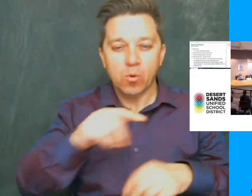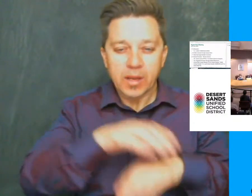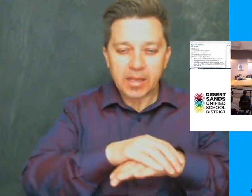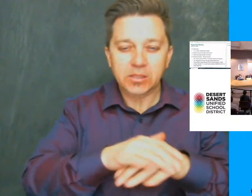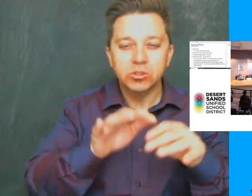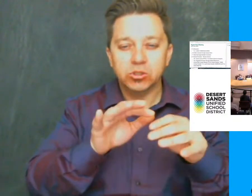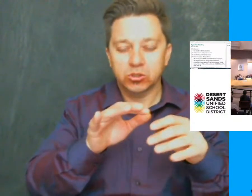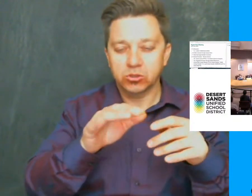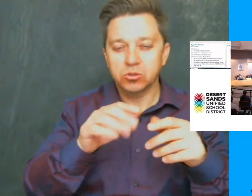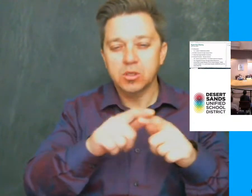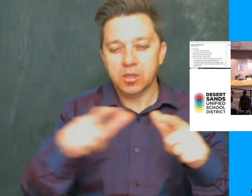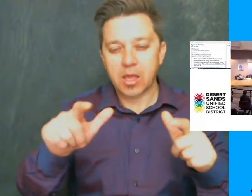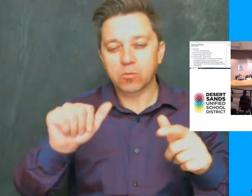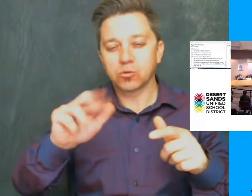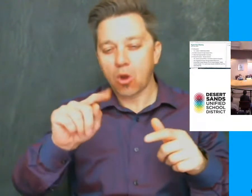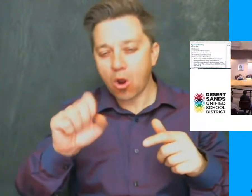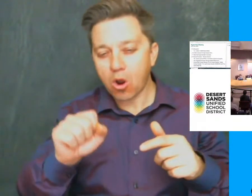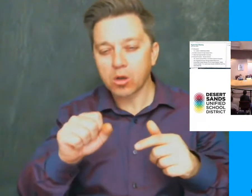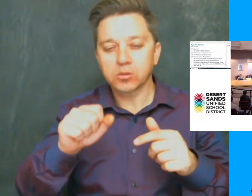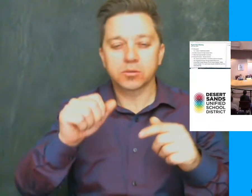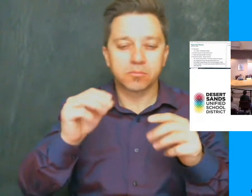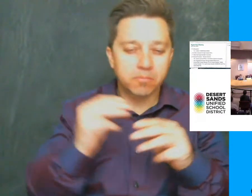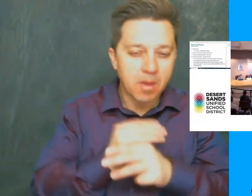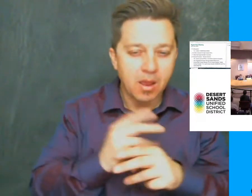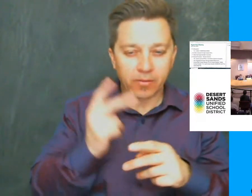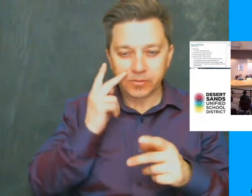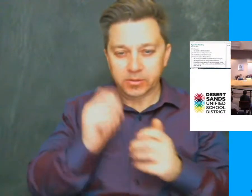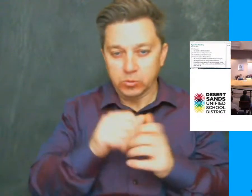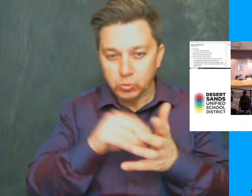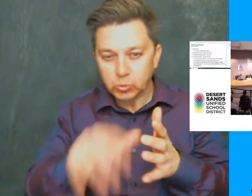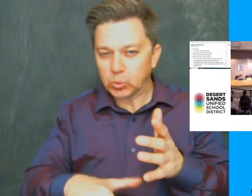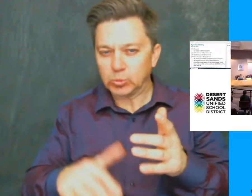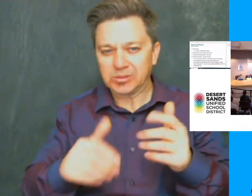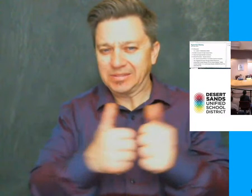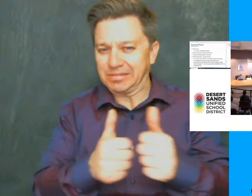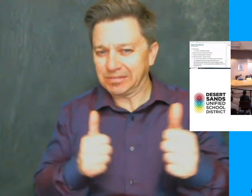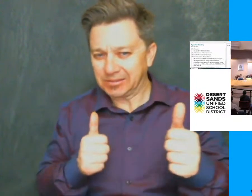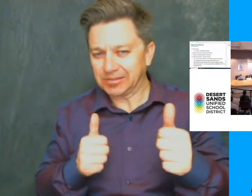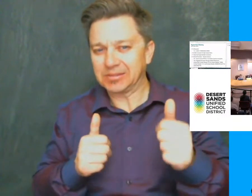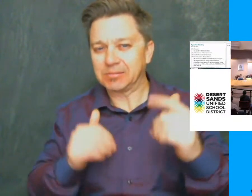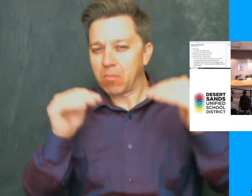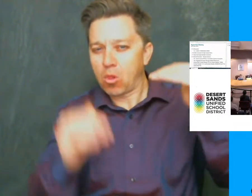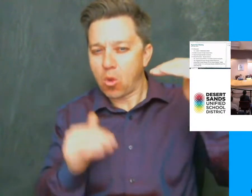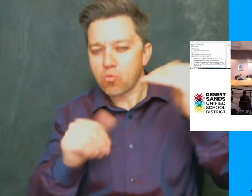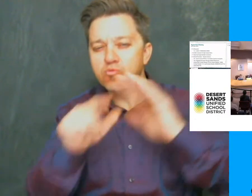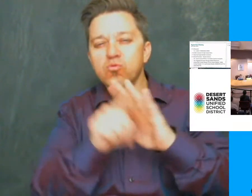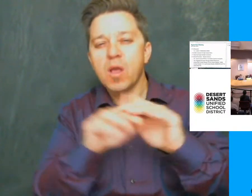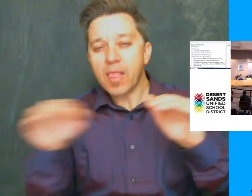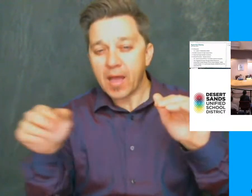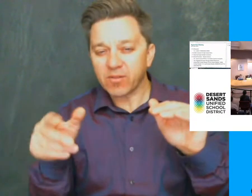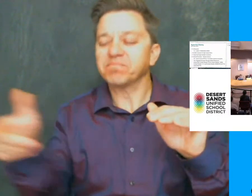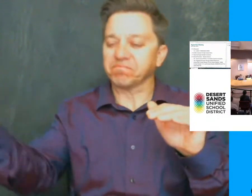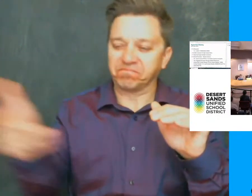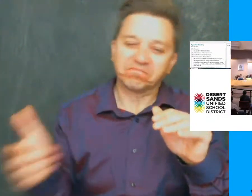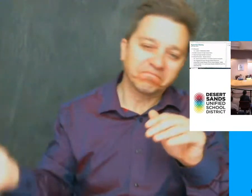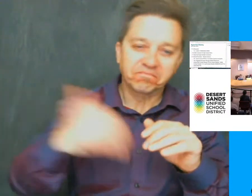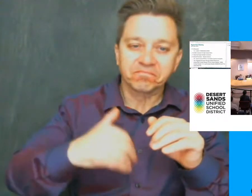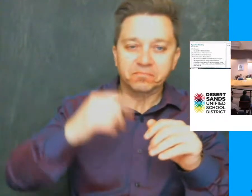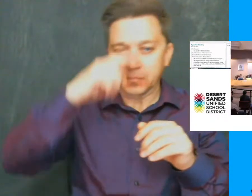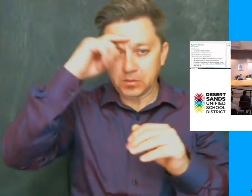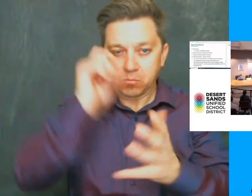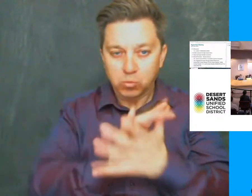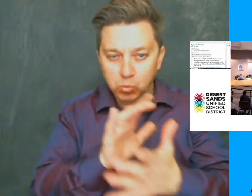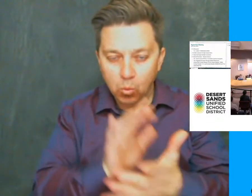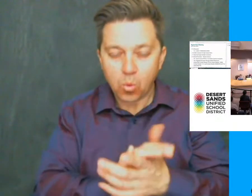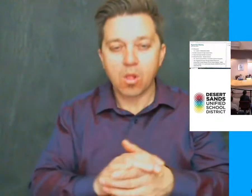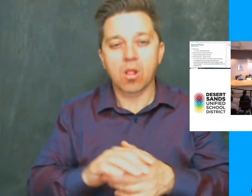and prioritizing those students that are performing below grade level and inviting them to summer school programs. So our elementaries and middle schools